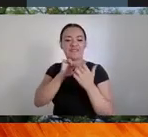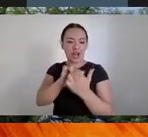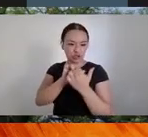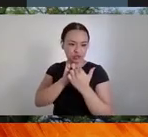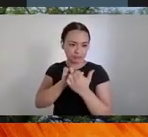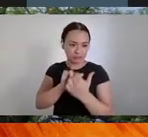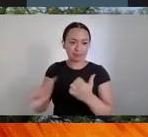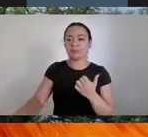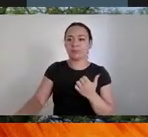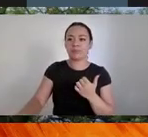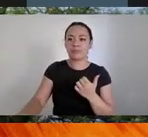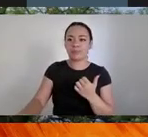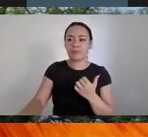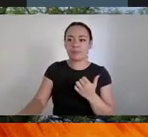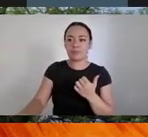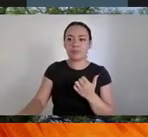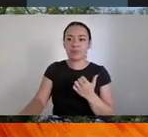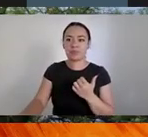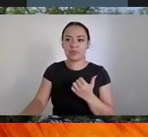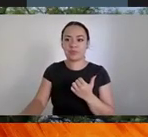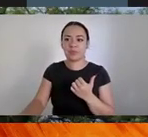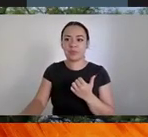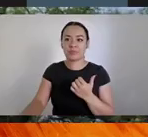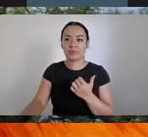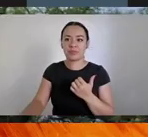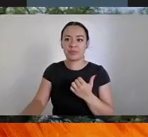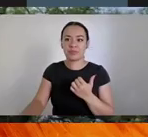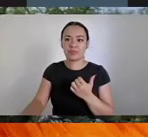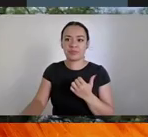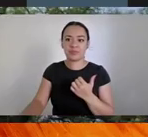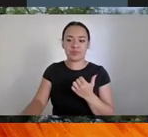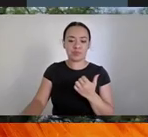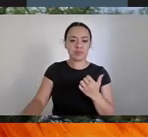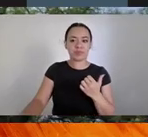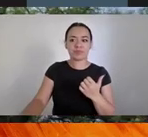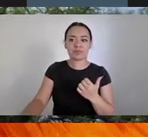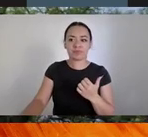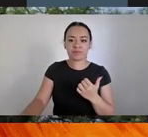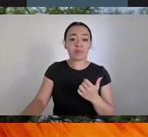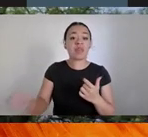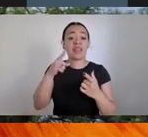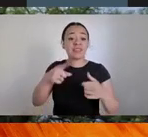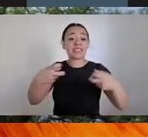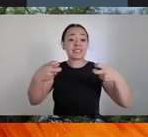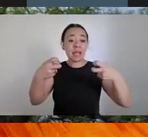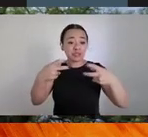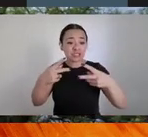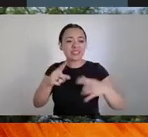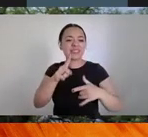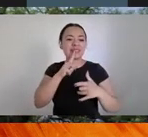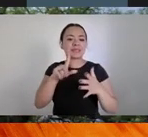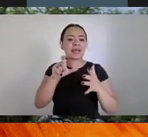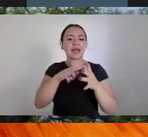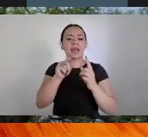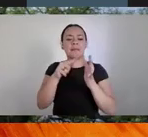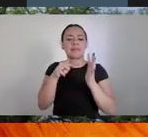Drought. The image is captioned, Movie Night, Kapiti Resilient Farmers, and shows a gathering of approximately 30 people